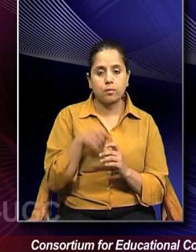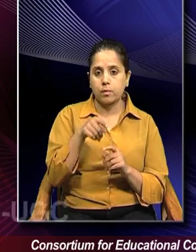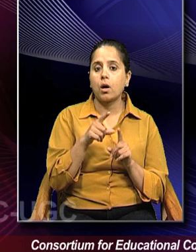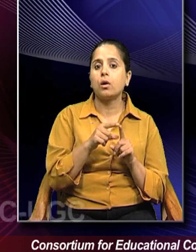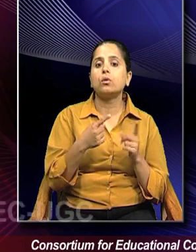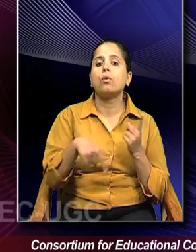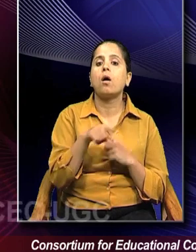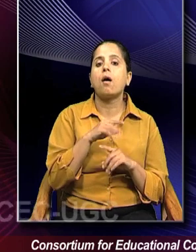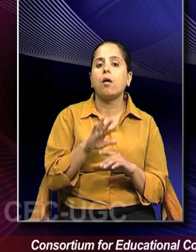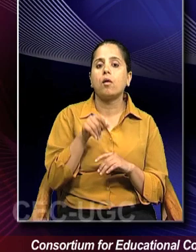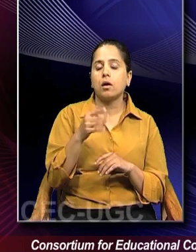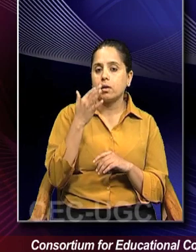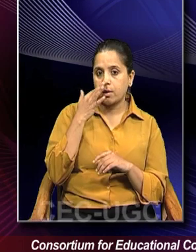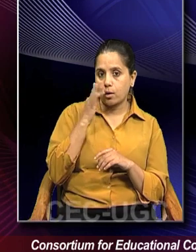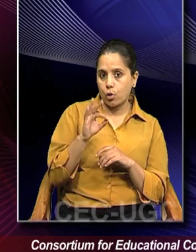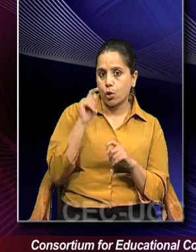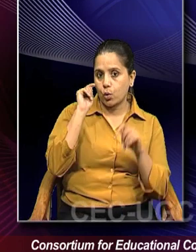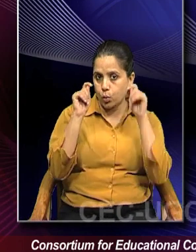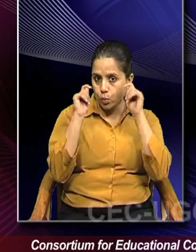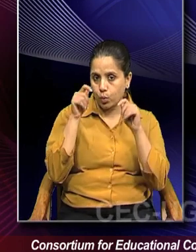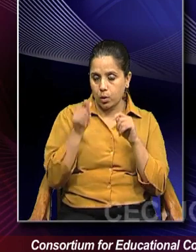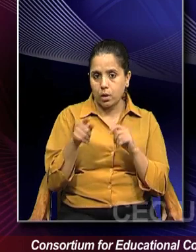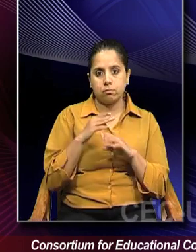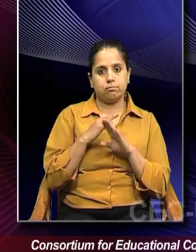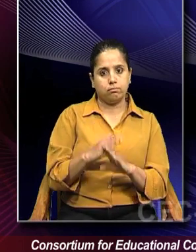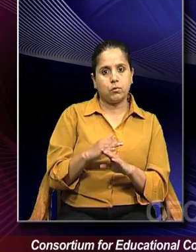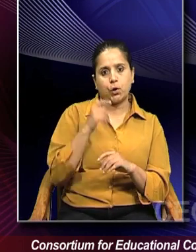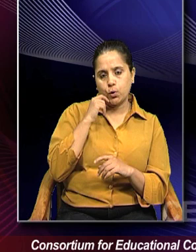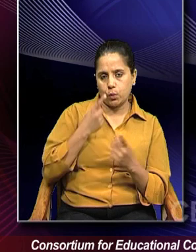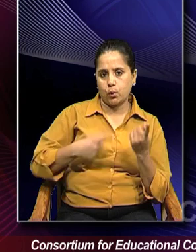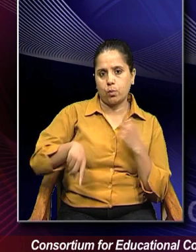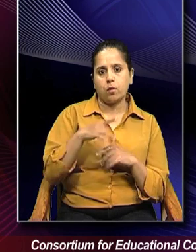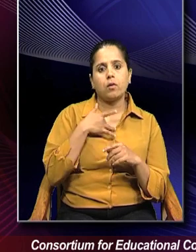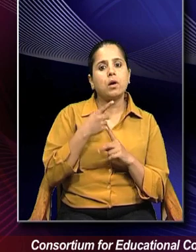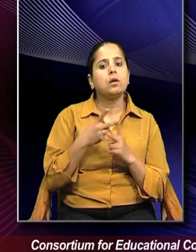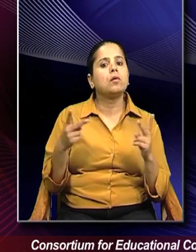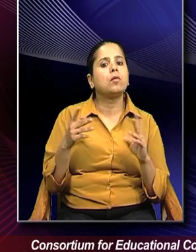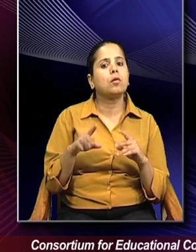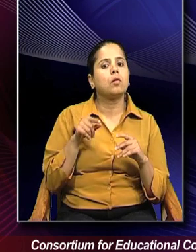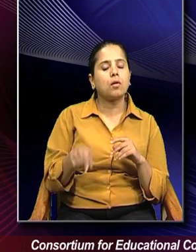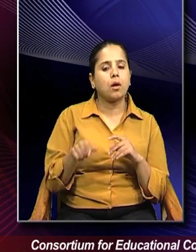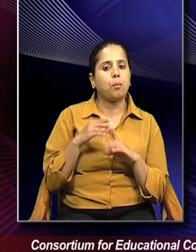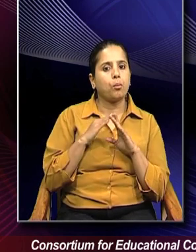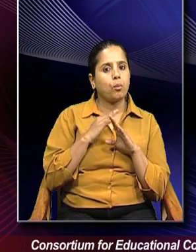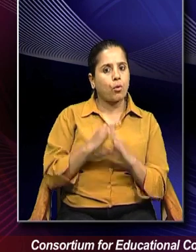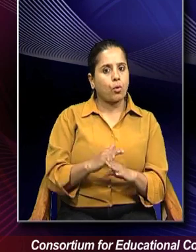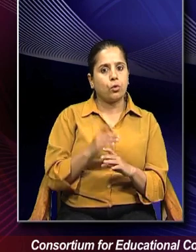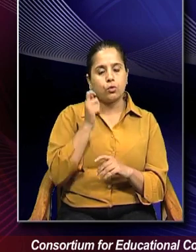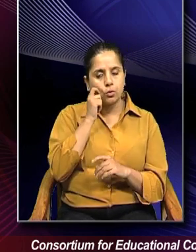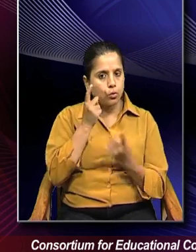play important role as defenders of humankind and as protectors of